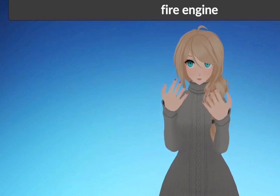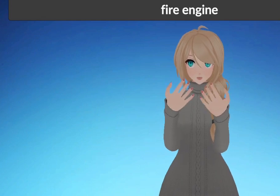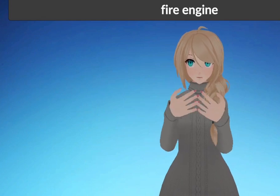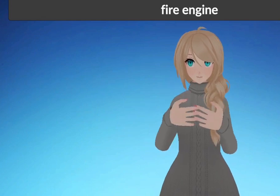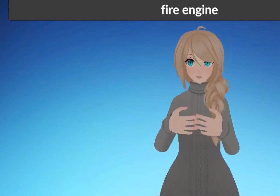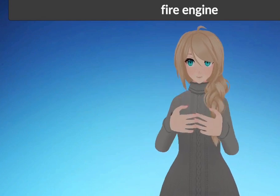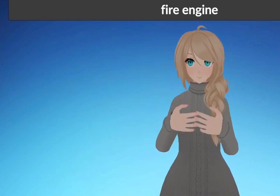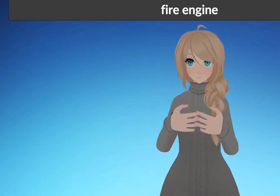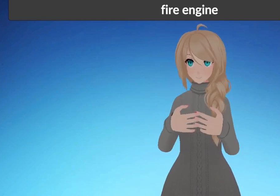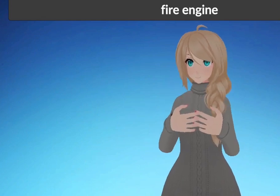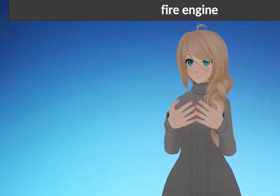Fire injure.